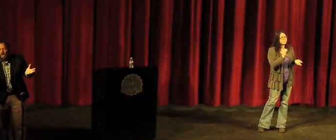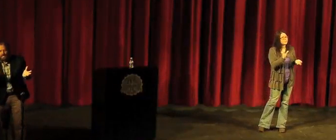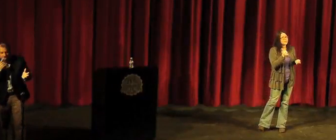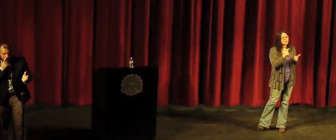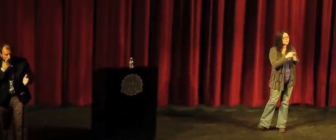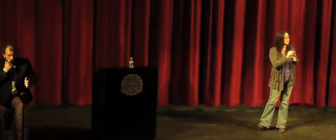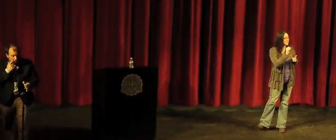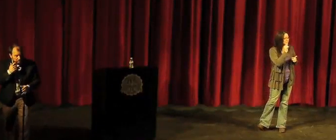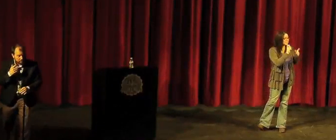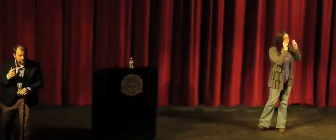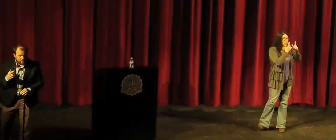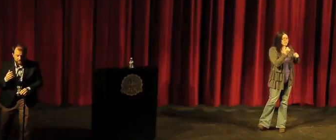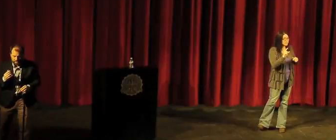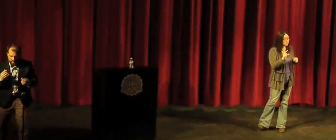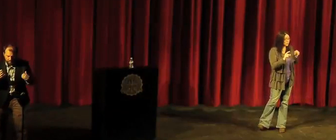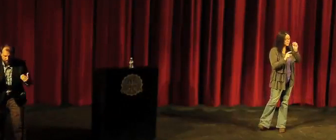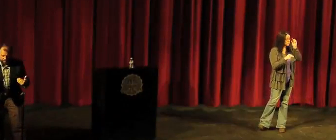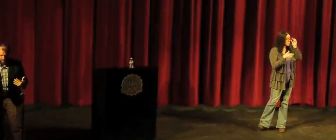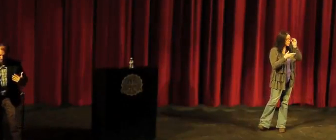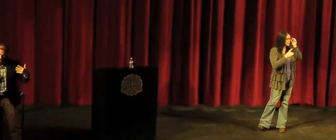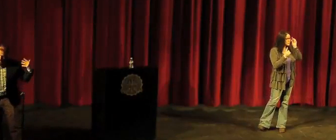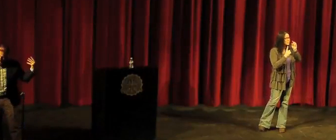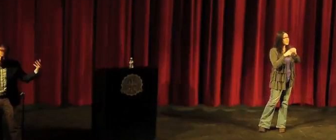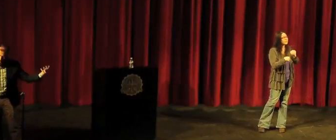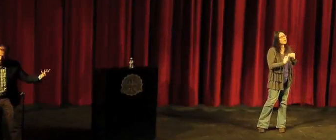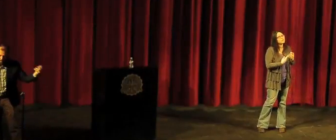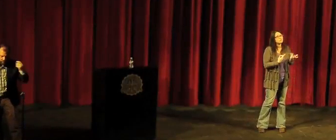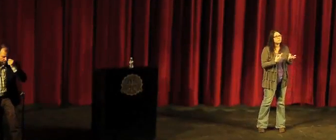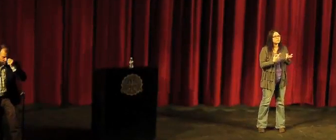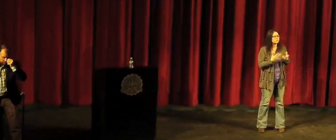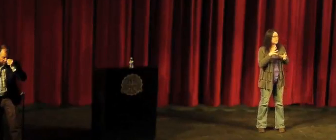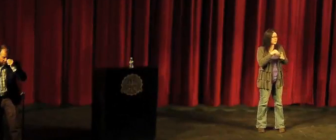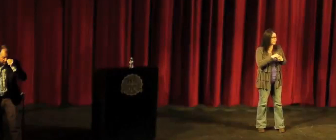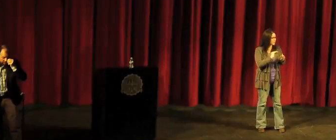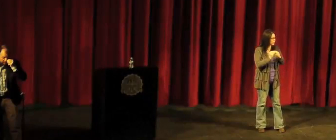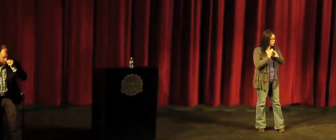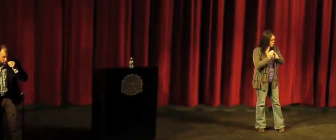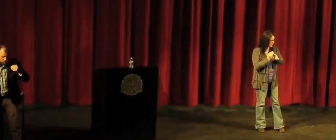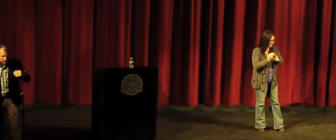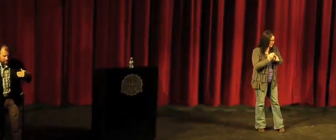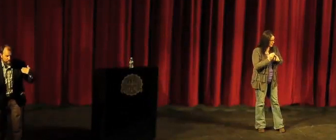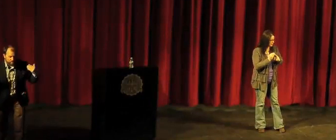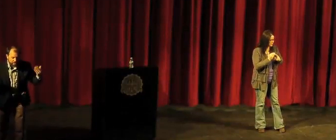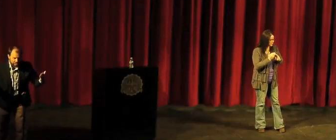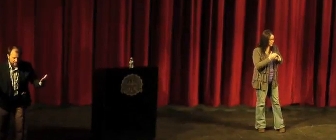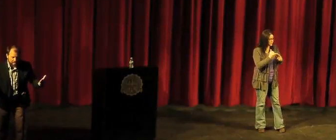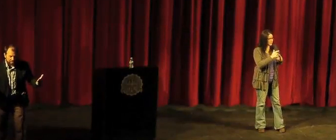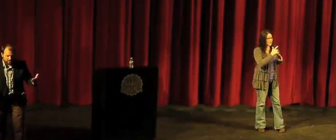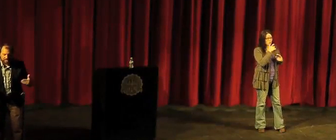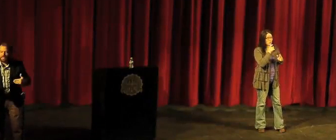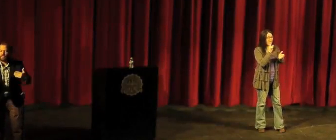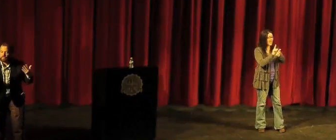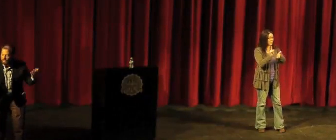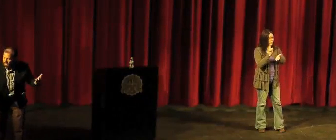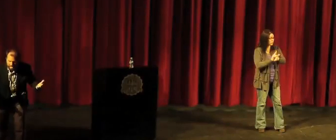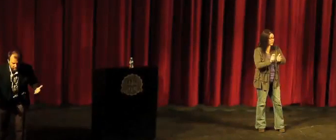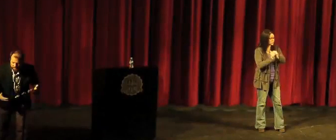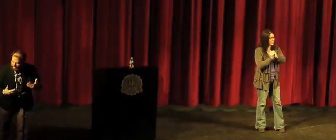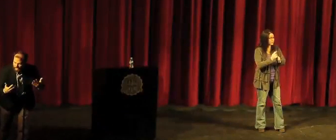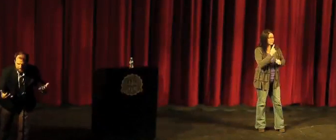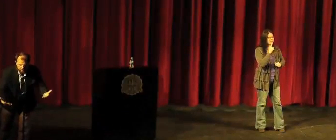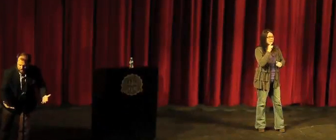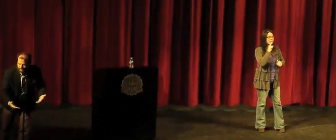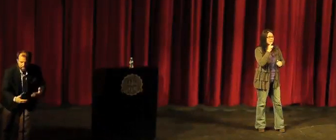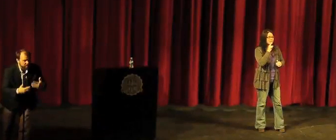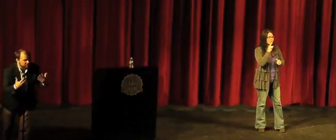doesn't surprise anybody. There's something about, for example, being in a part of a community who every week together say the creed, I